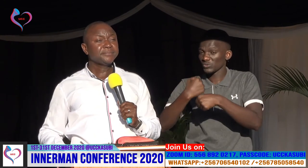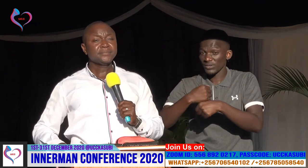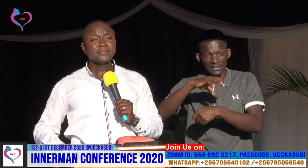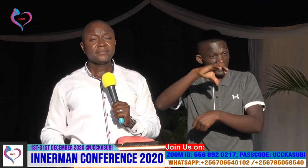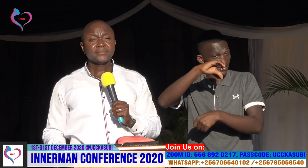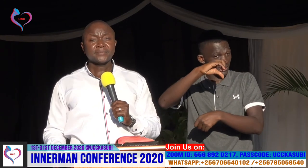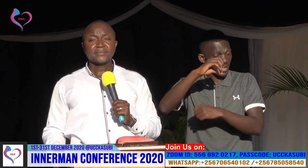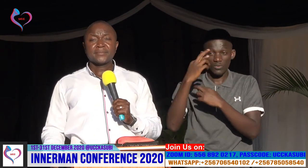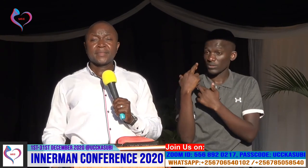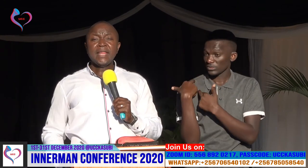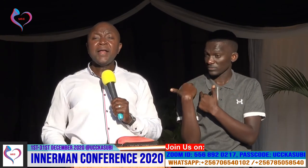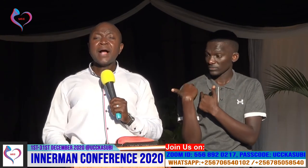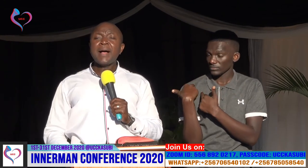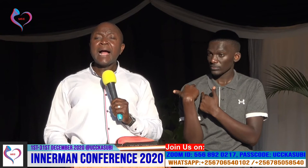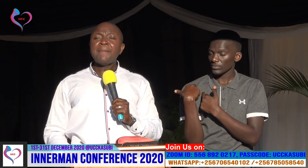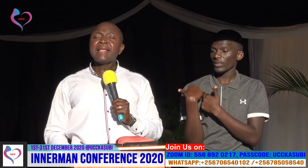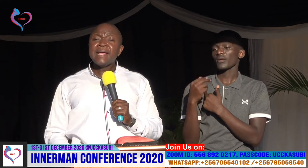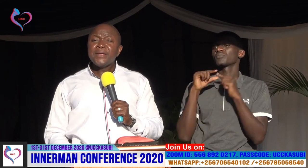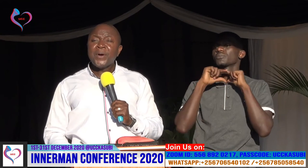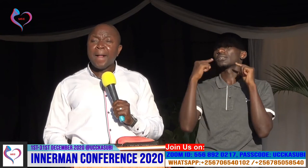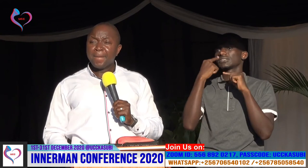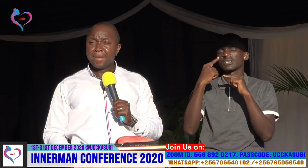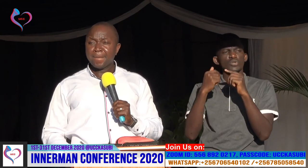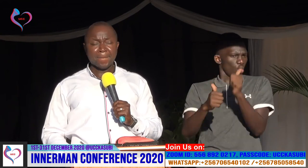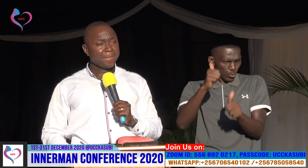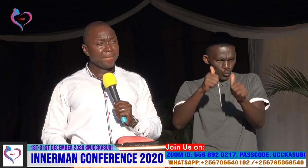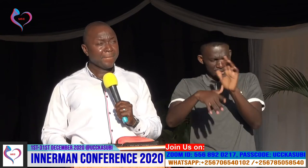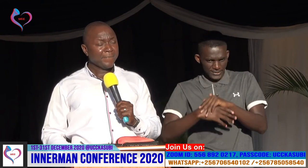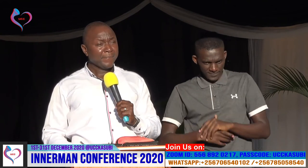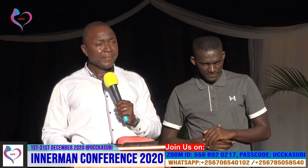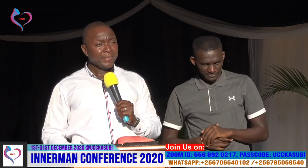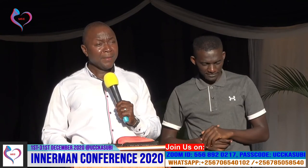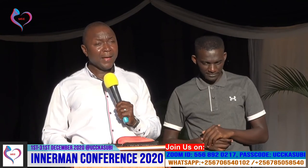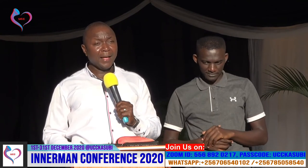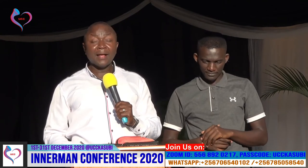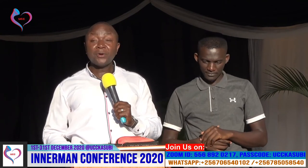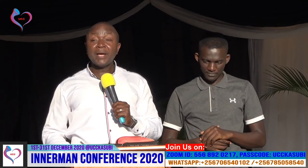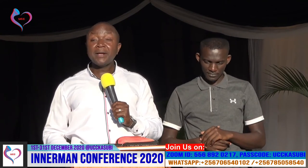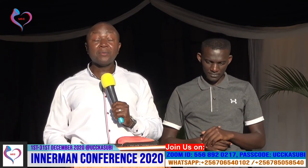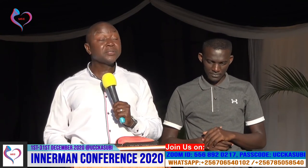of the 9 responsibilities they have to do, and they told me, which ones are they?